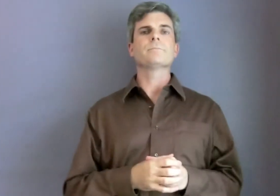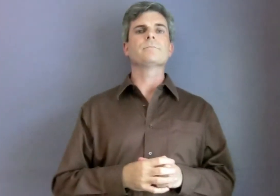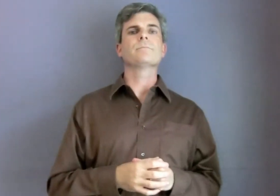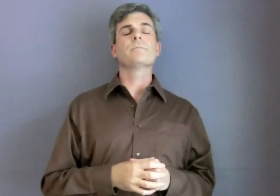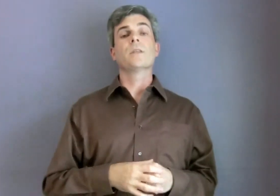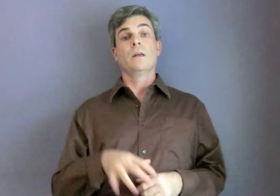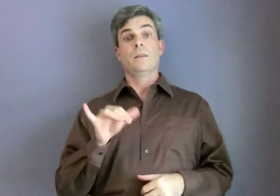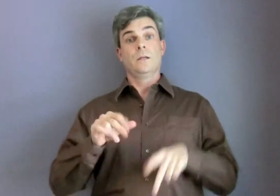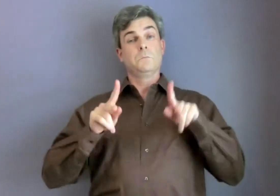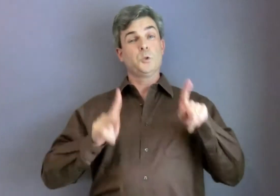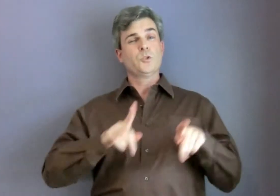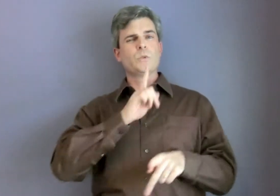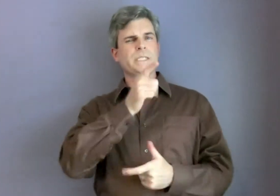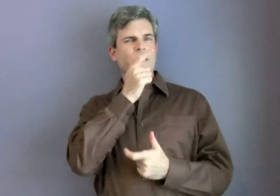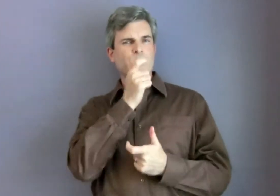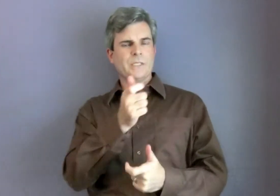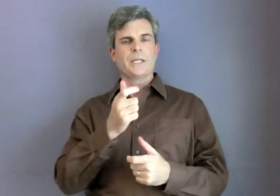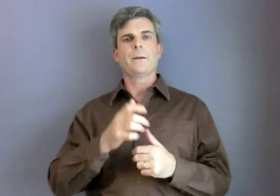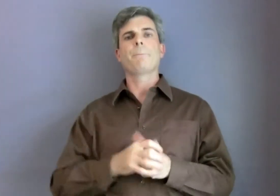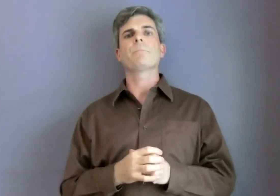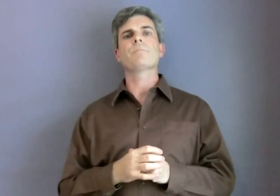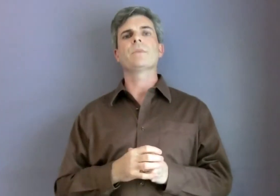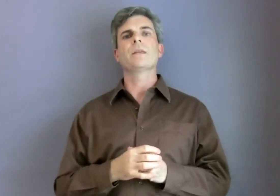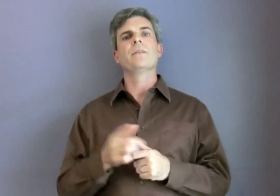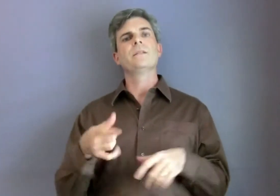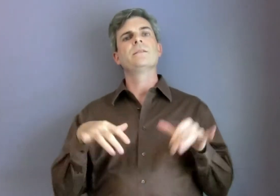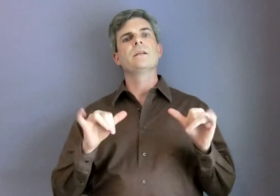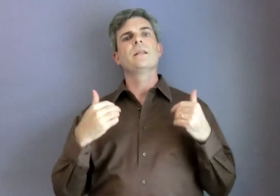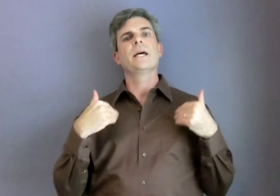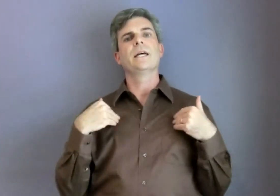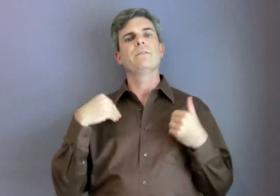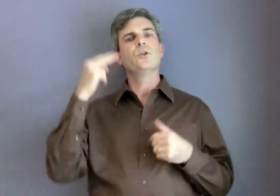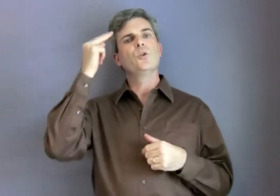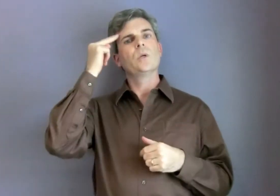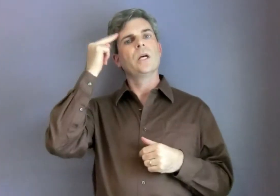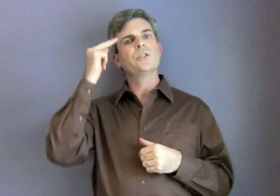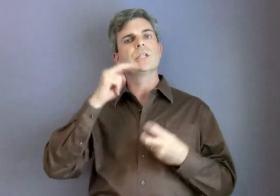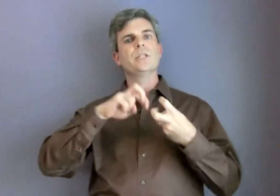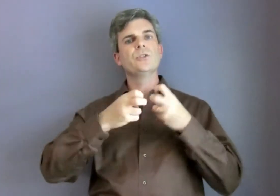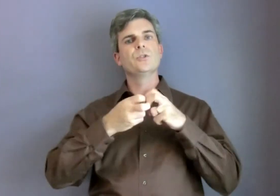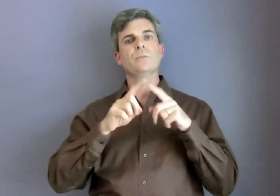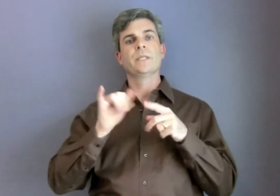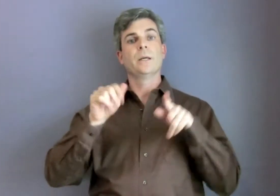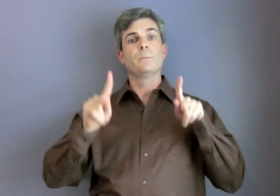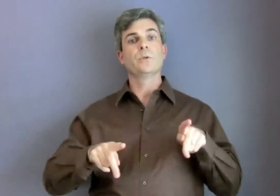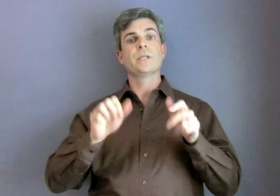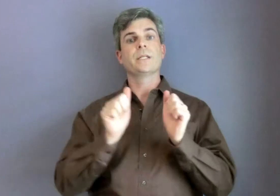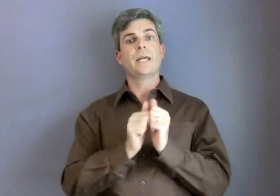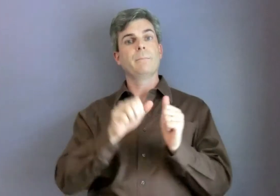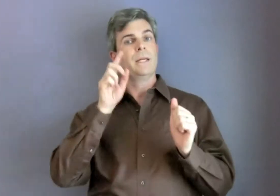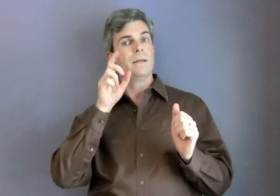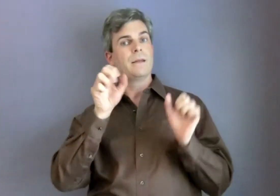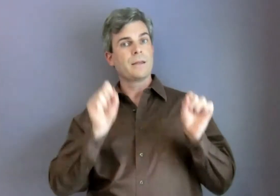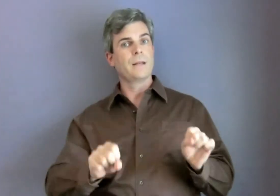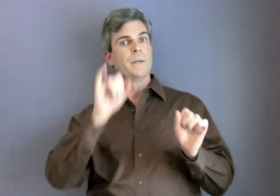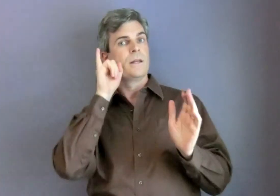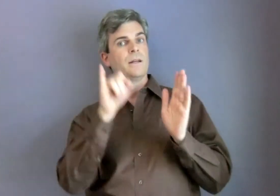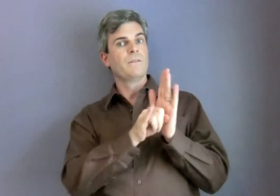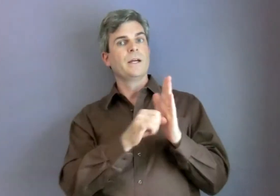that's in the subtest, but they still had a neurologic issue, but that person could be identified as having a learning disability, and with accommodation